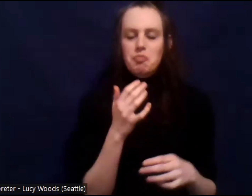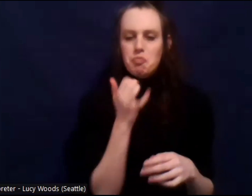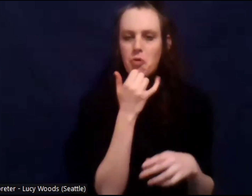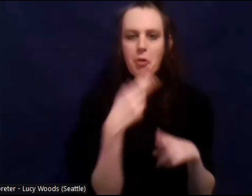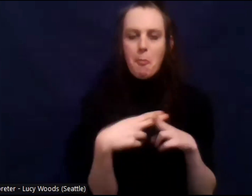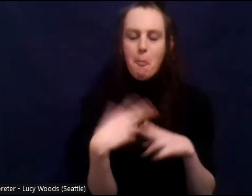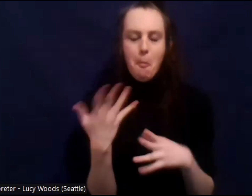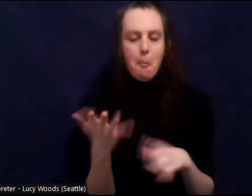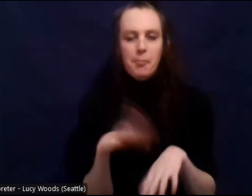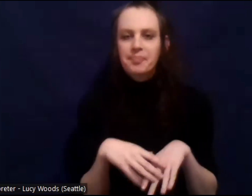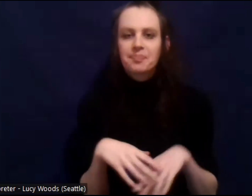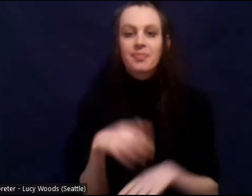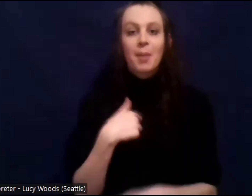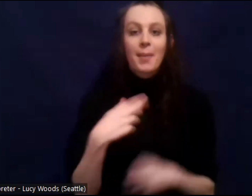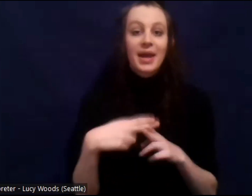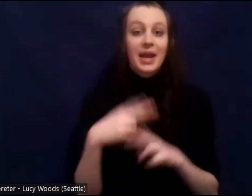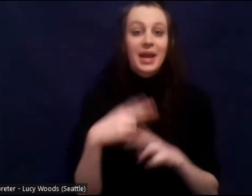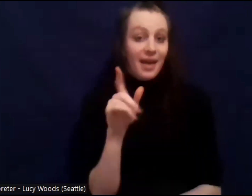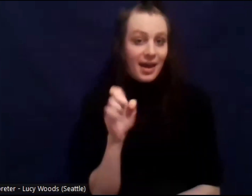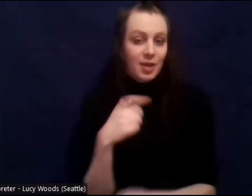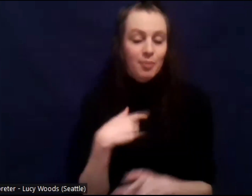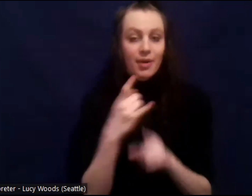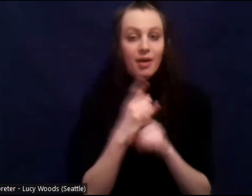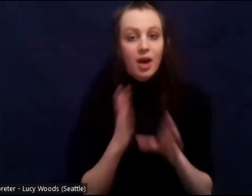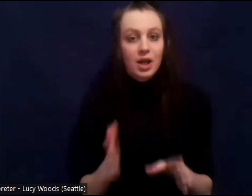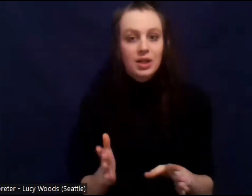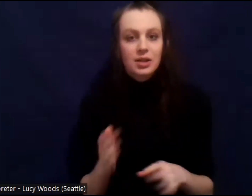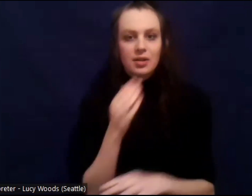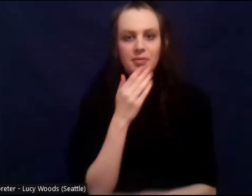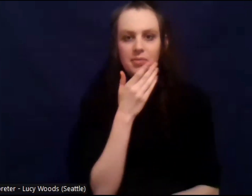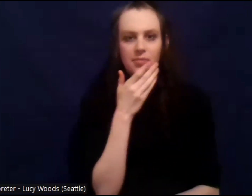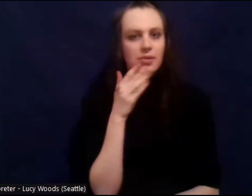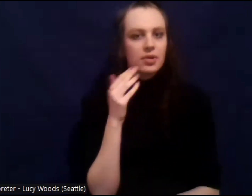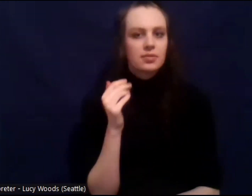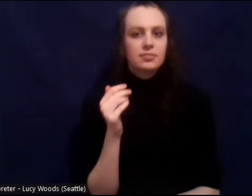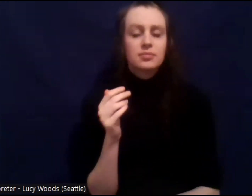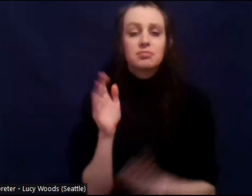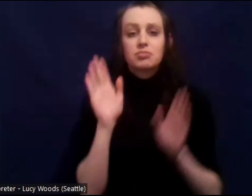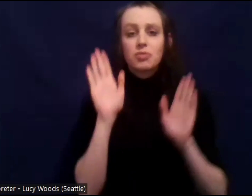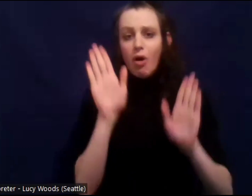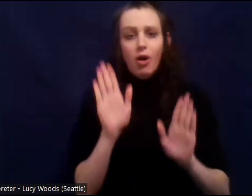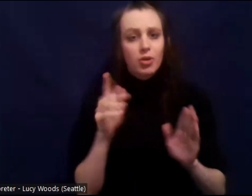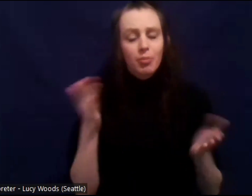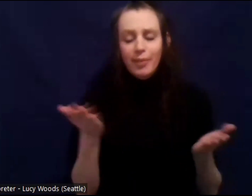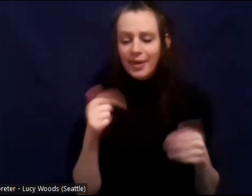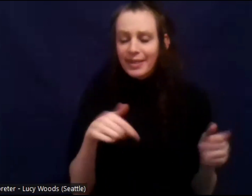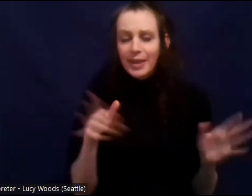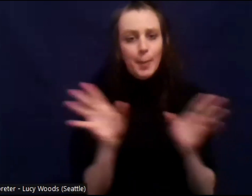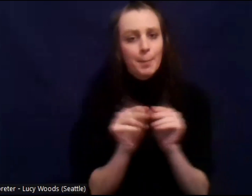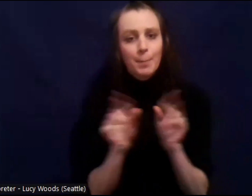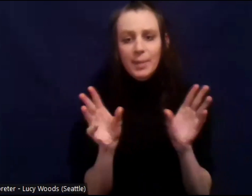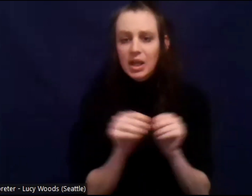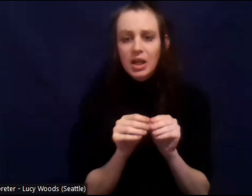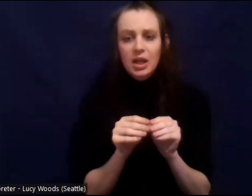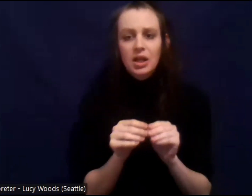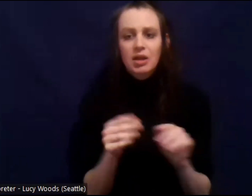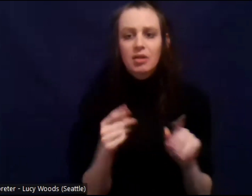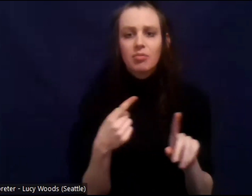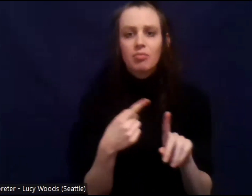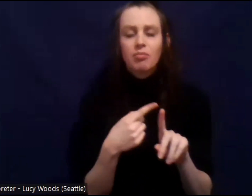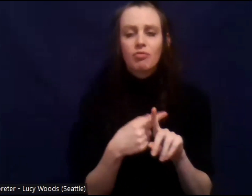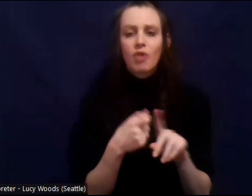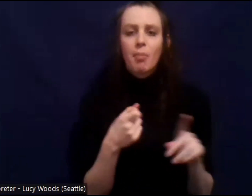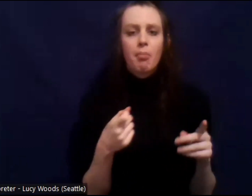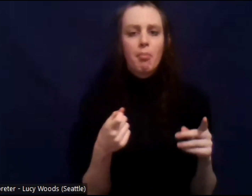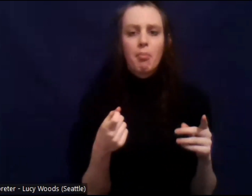This is my name's Kyle. I'm an alcoholic. It's awesome to be at this meeting. Um, from all of the